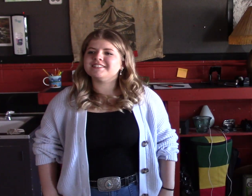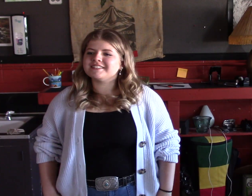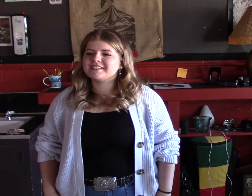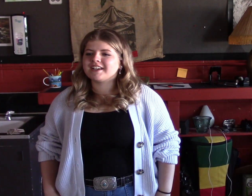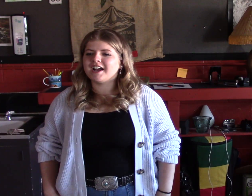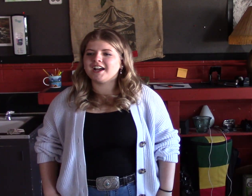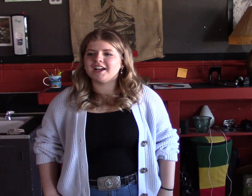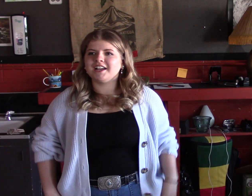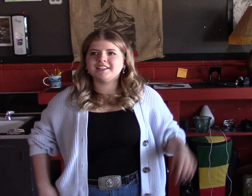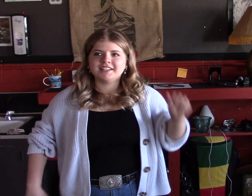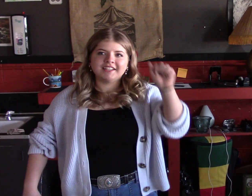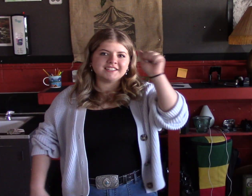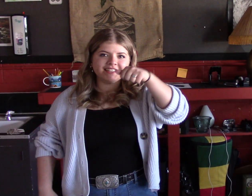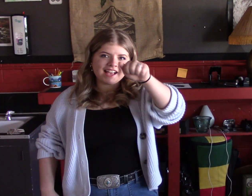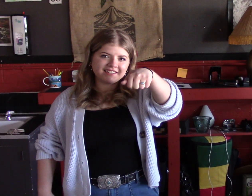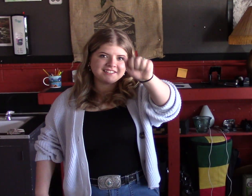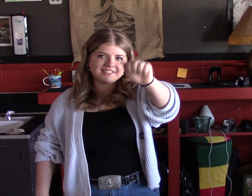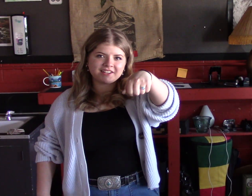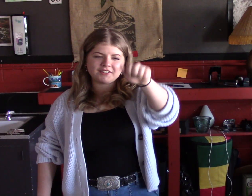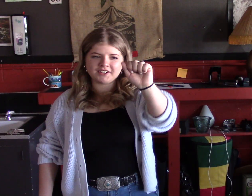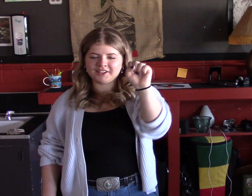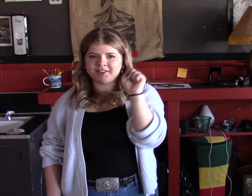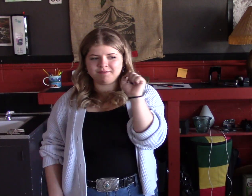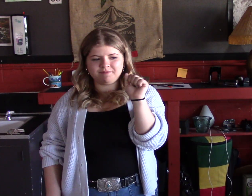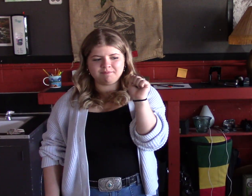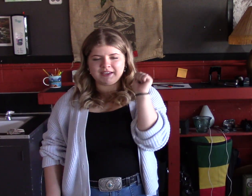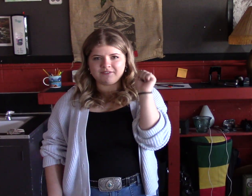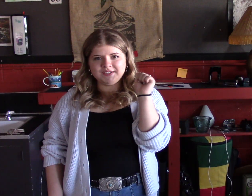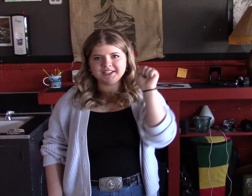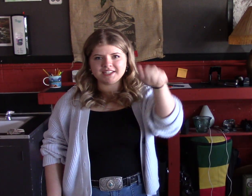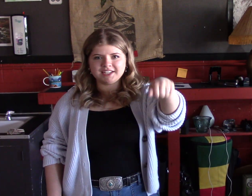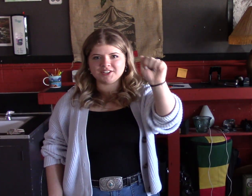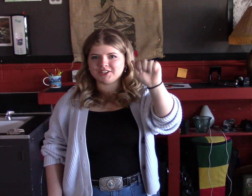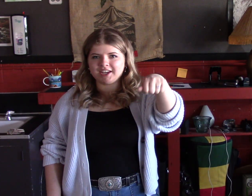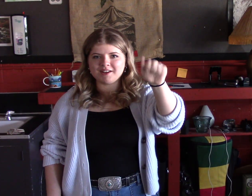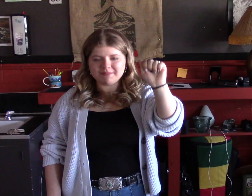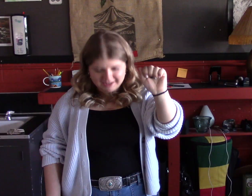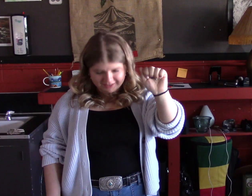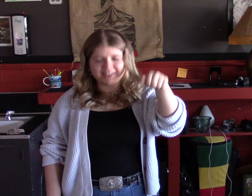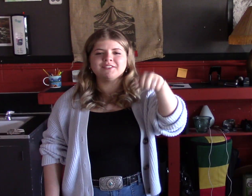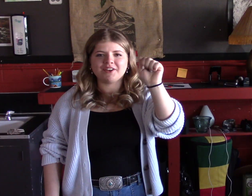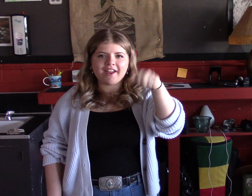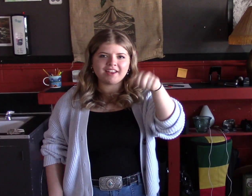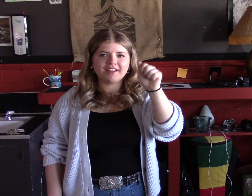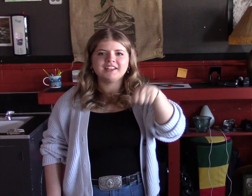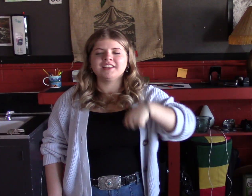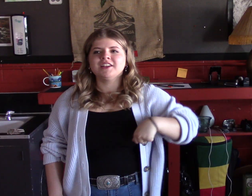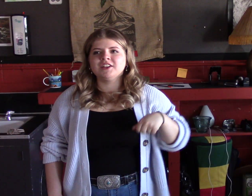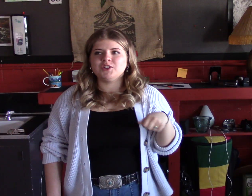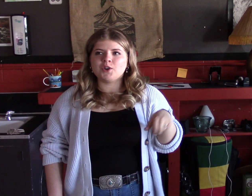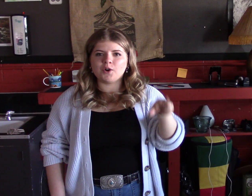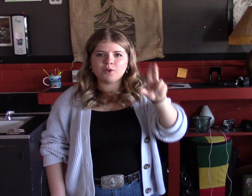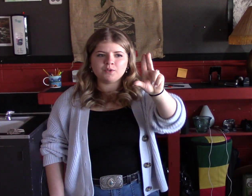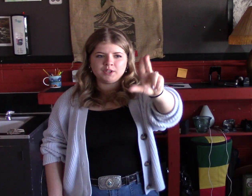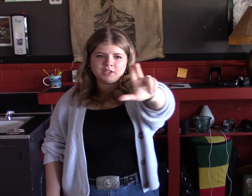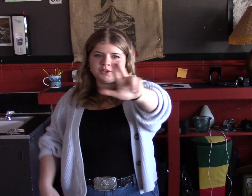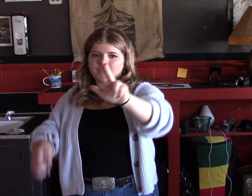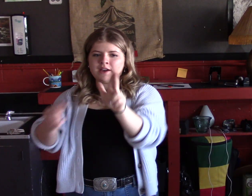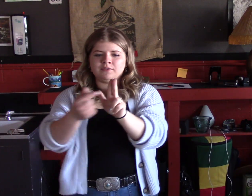ones. Yes, so you're going to make a fist and just shake it up and down like you would your head. No, you have